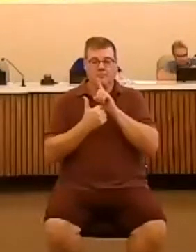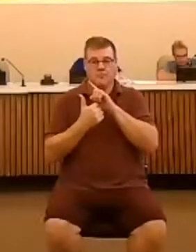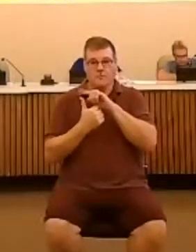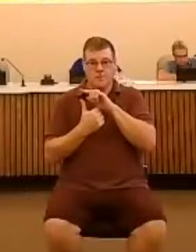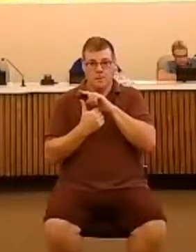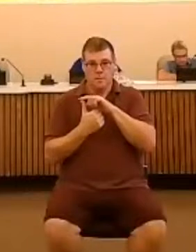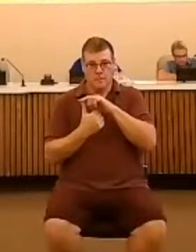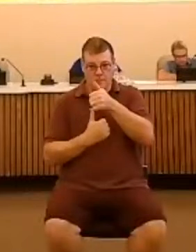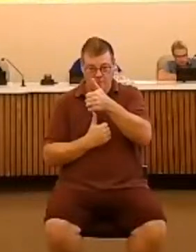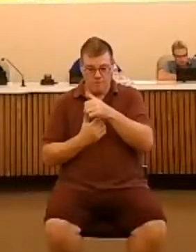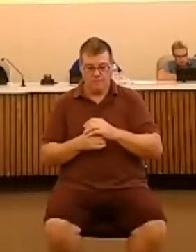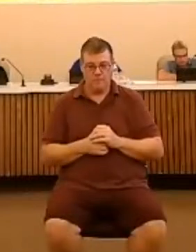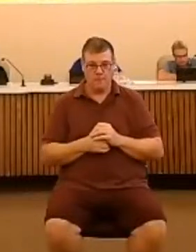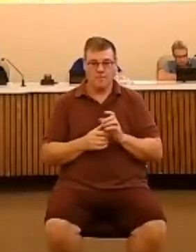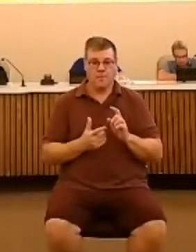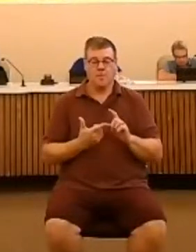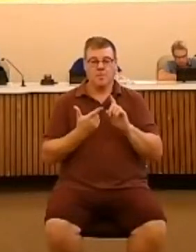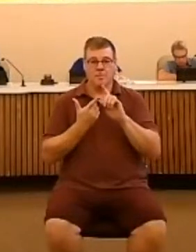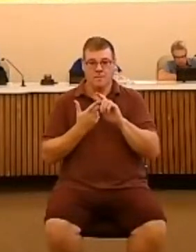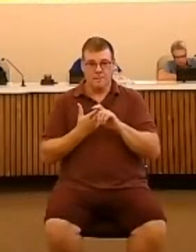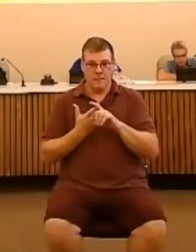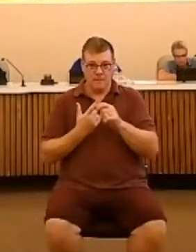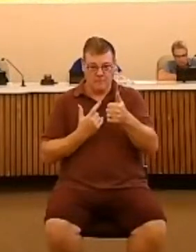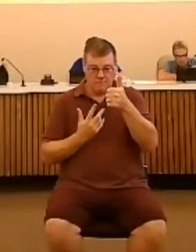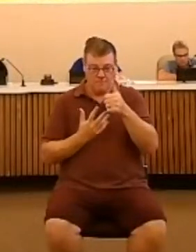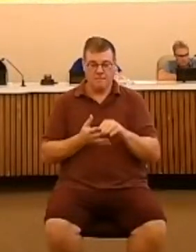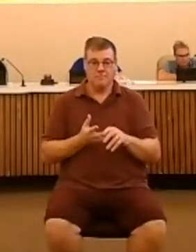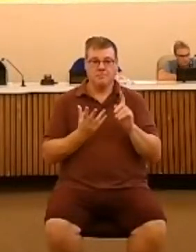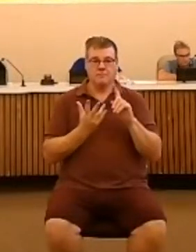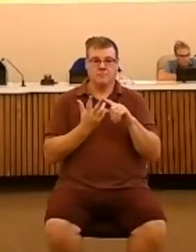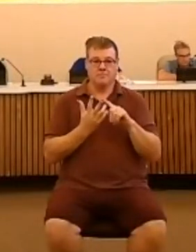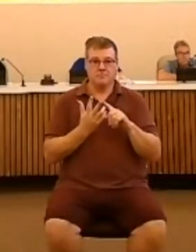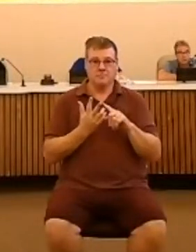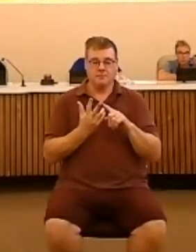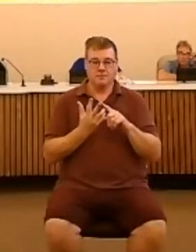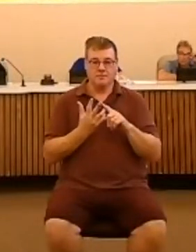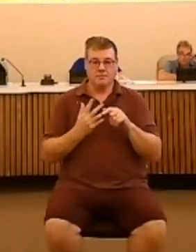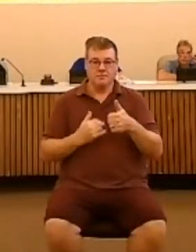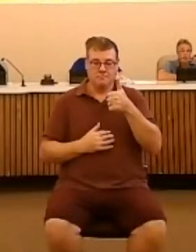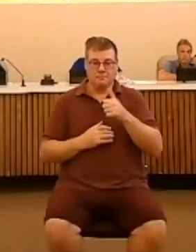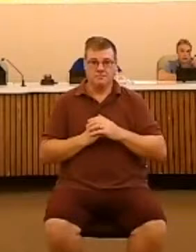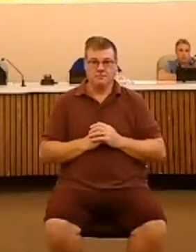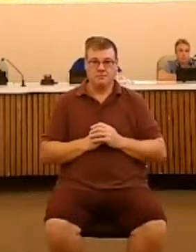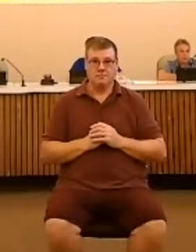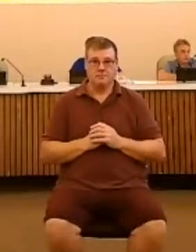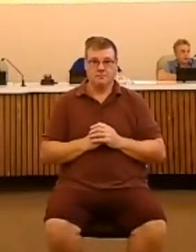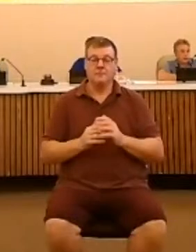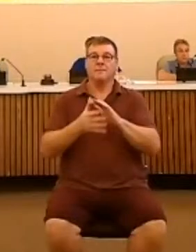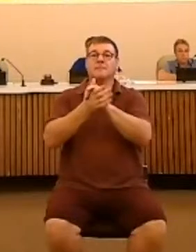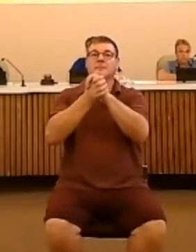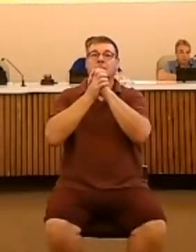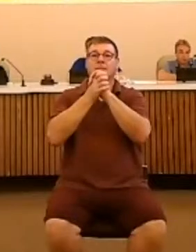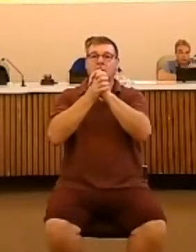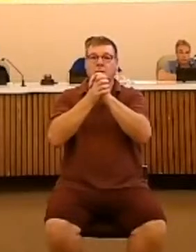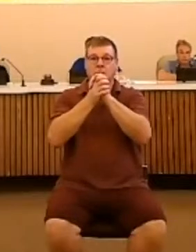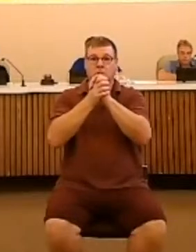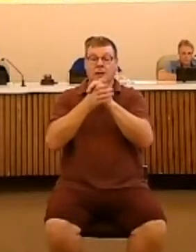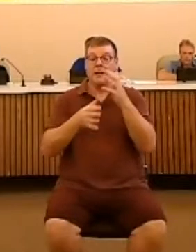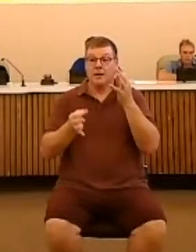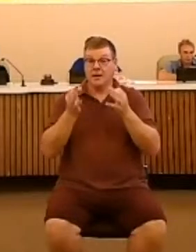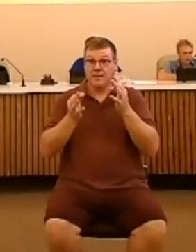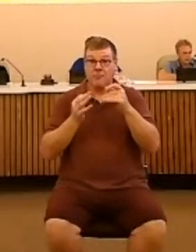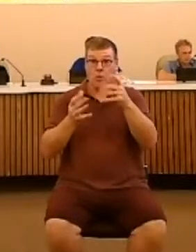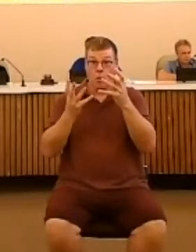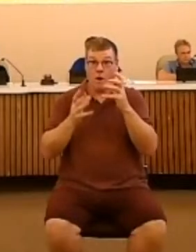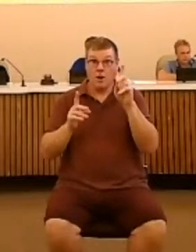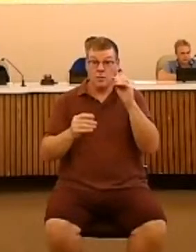Safranik, Aye. Councilmember Bolzner, Aye. Supervisor Schultz. Aye. Congratulations. If you'd like to